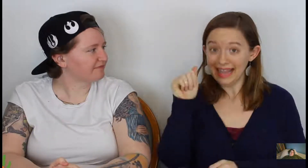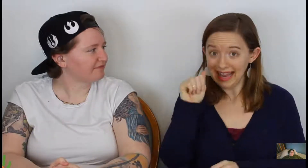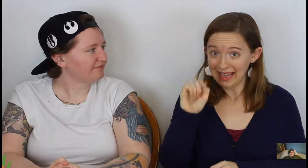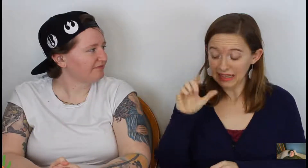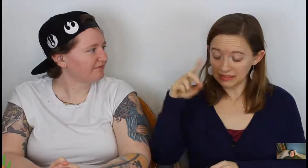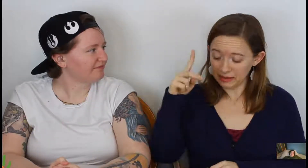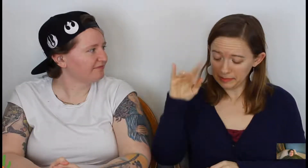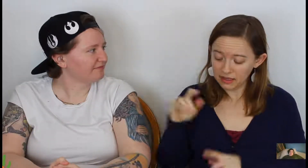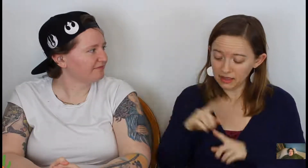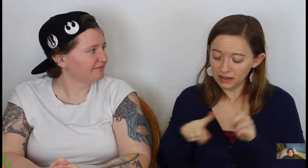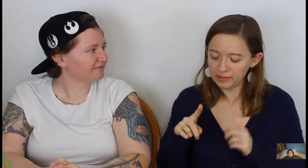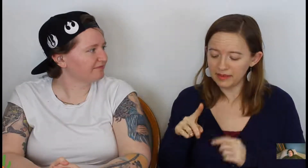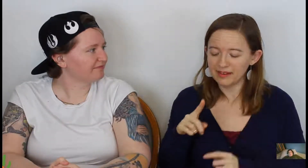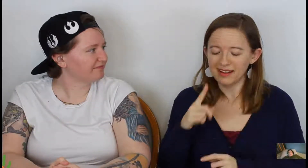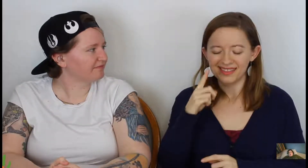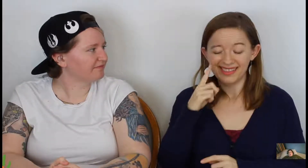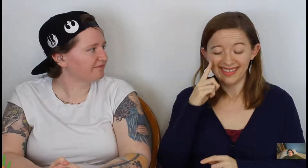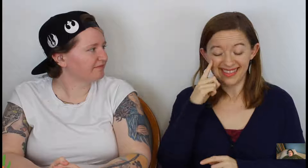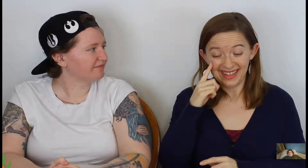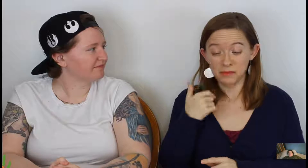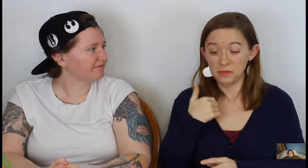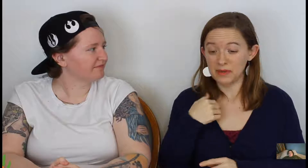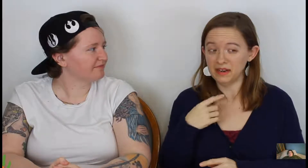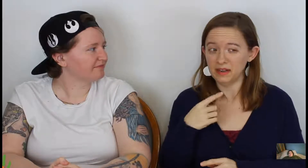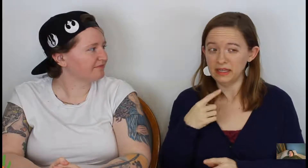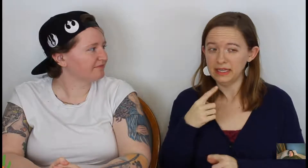I haven't taken the ASL-PI, but I think